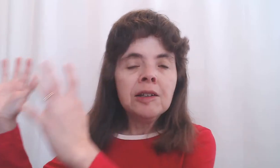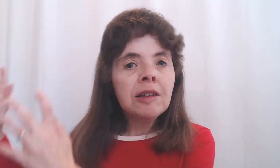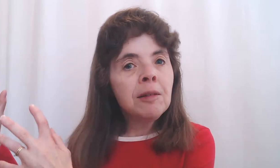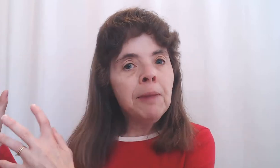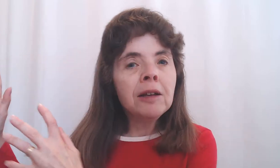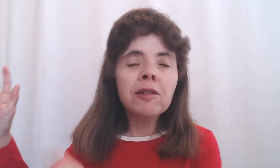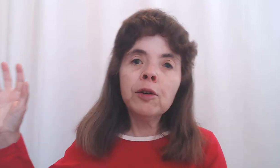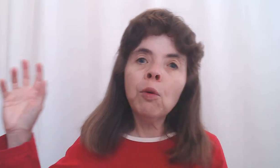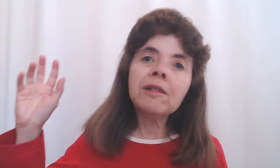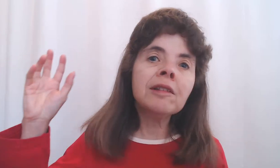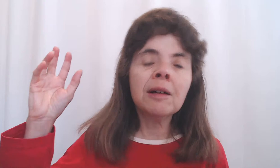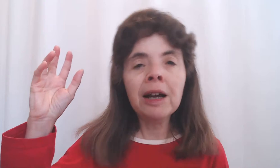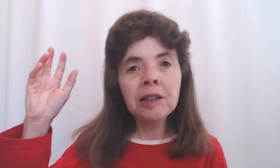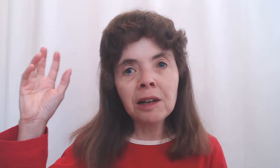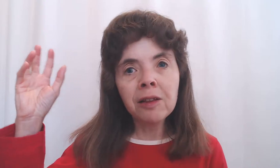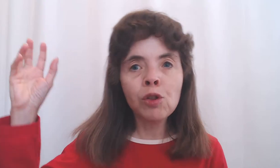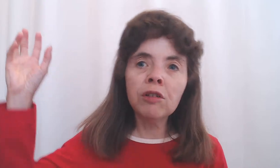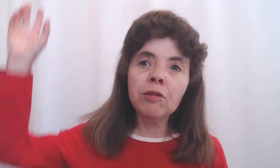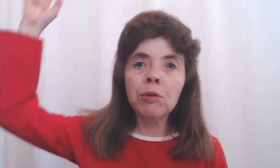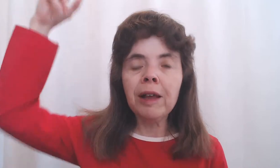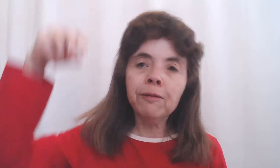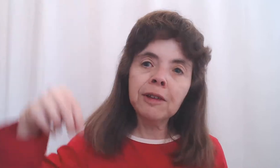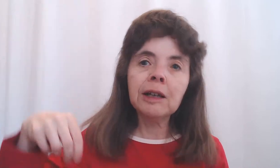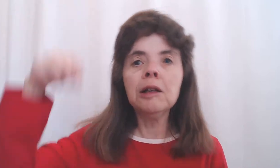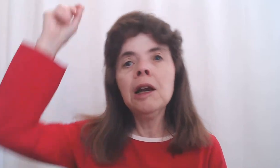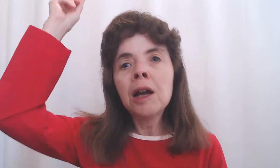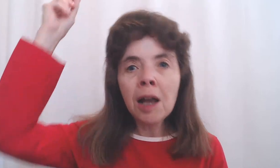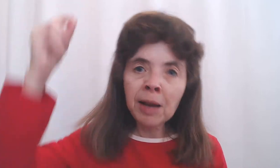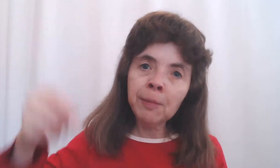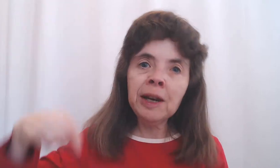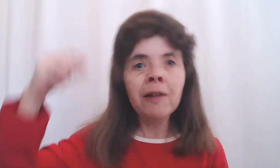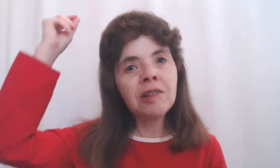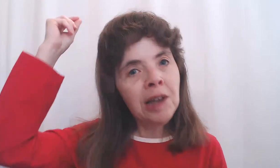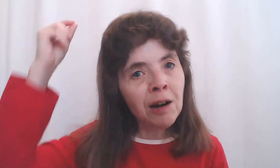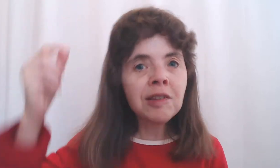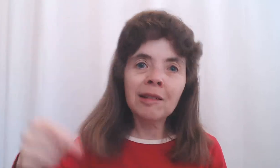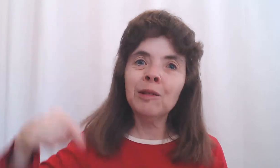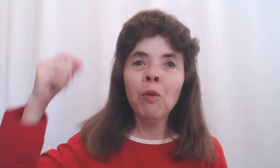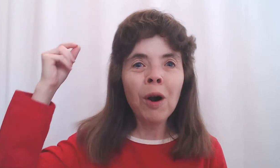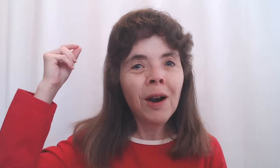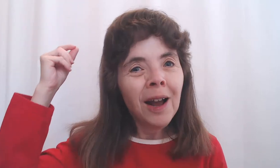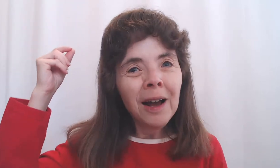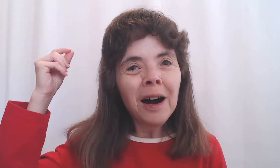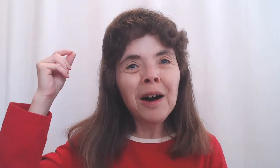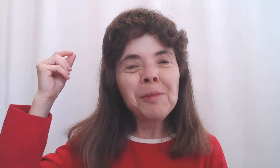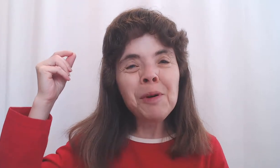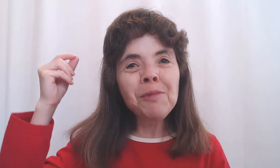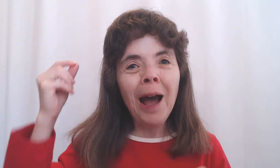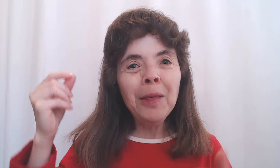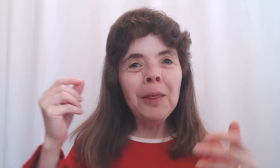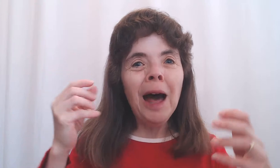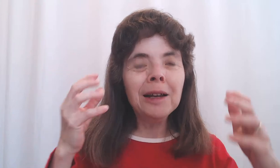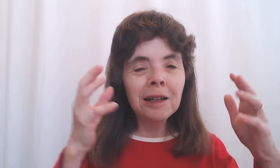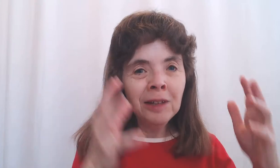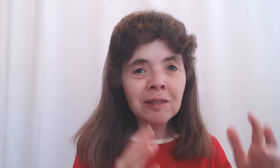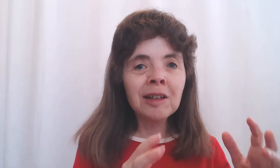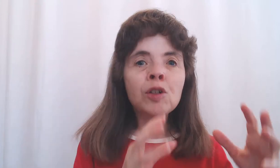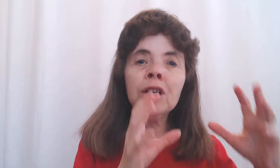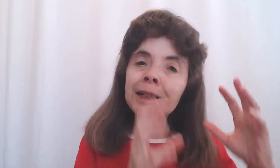anticipated. So there wasn't some idea that Jesus was like physically coming up and down the stairs as it were. But rather that in the ascension, he had